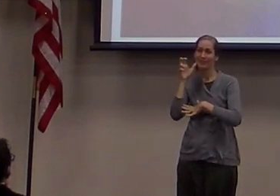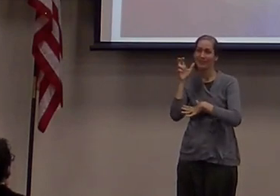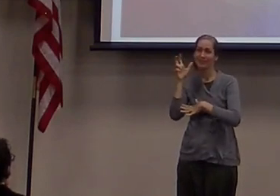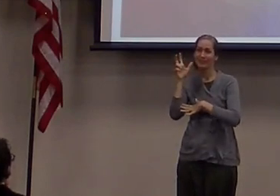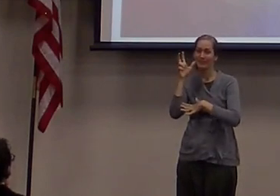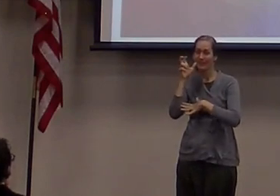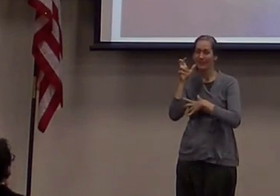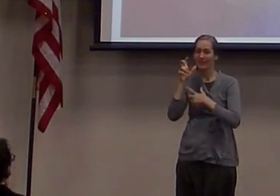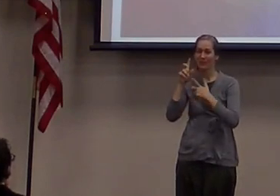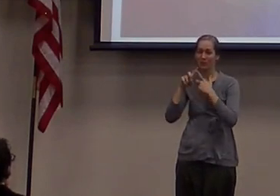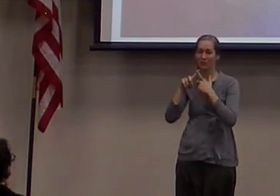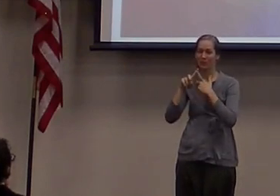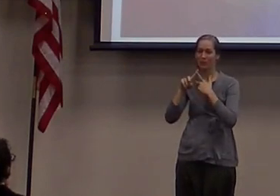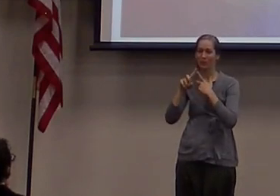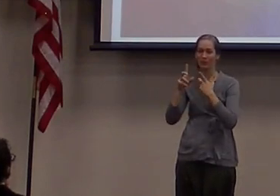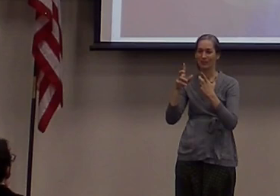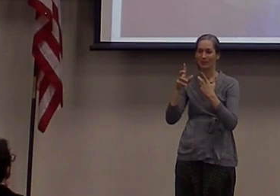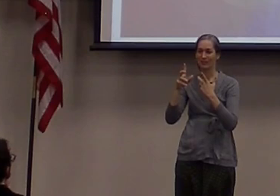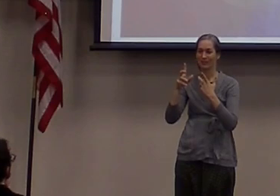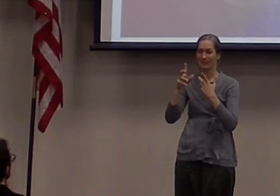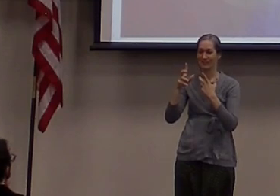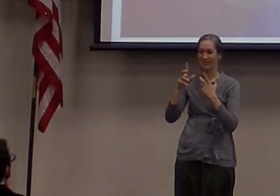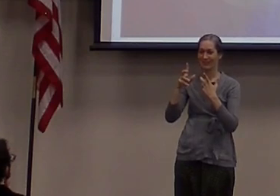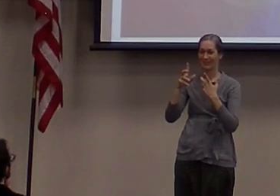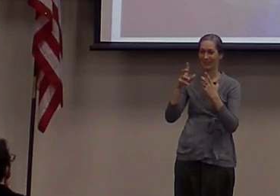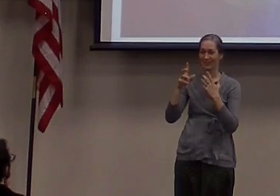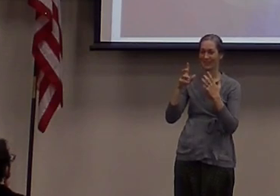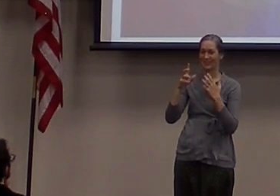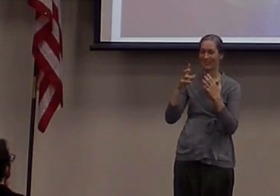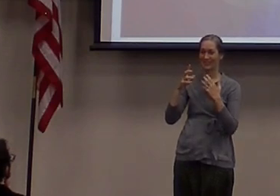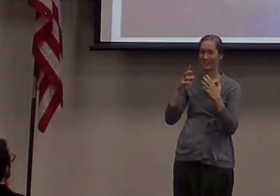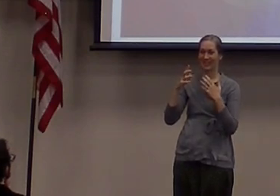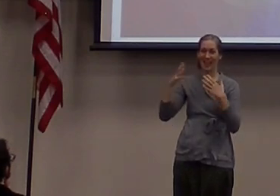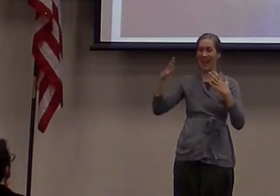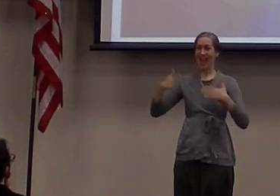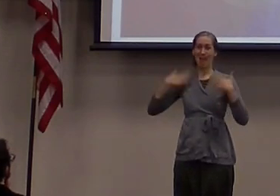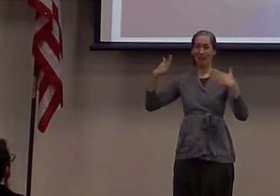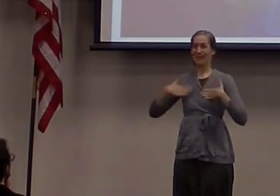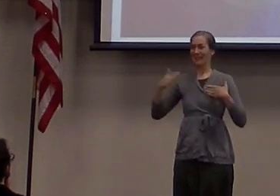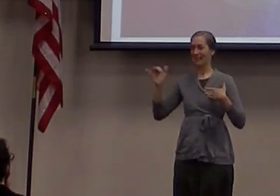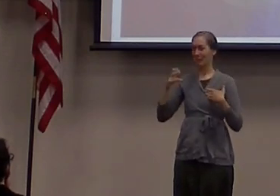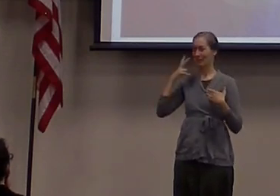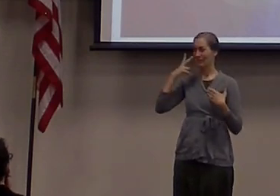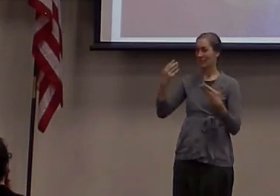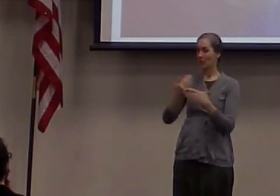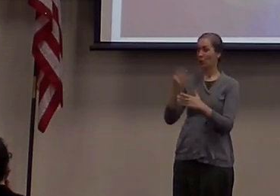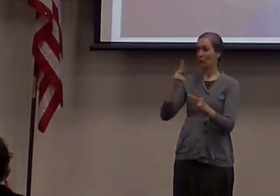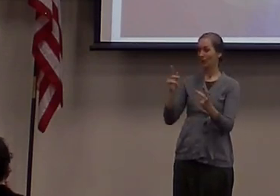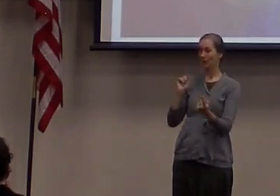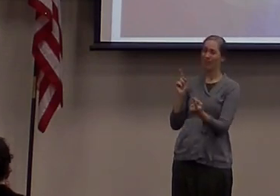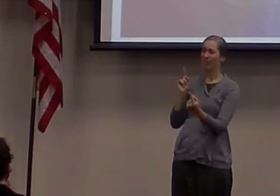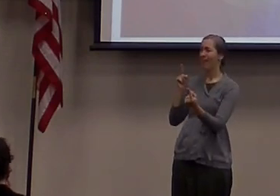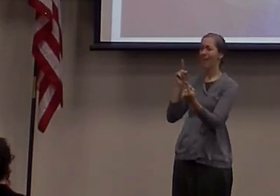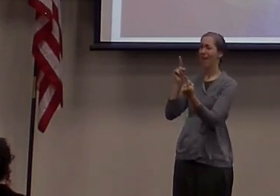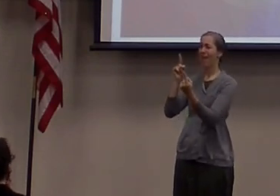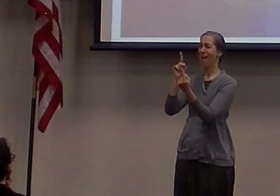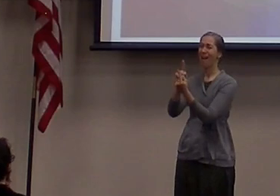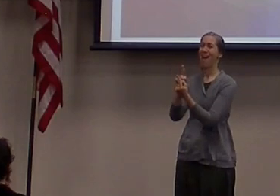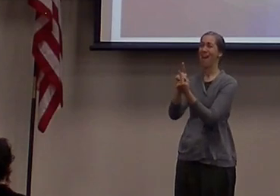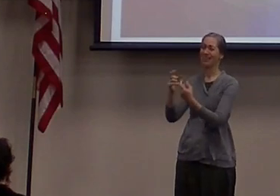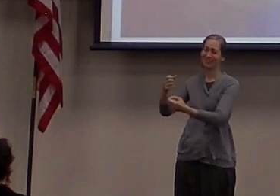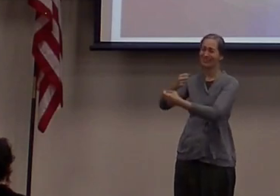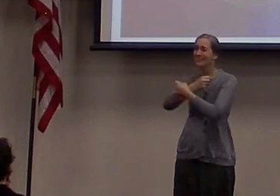to the shouts and squeals as we see people we haven't seen for a while and we rush into their arms. It makes it a really big